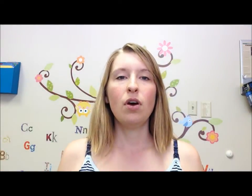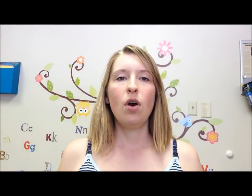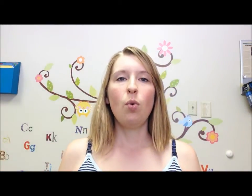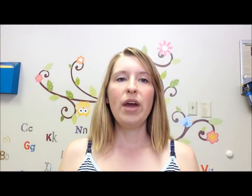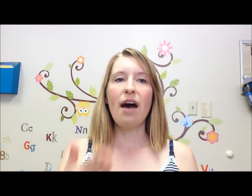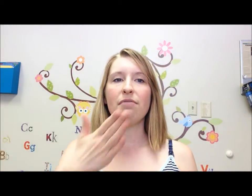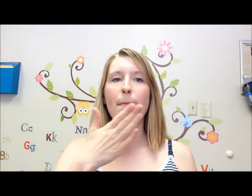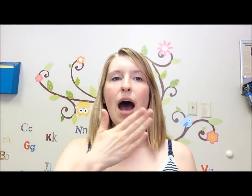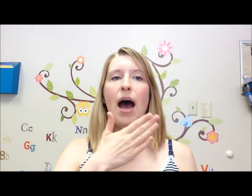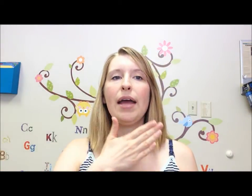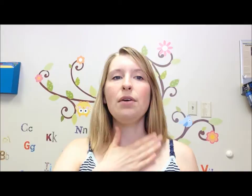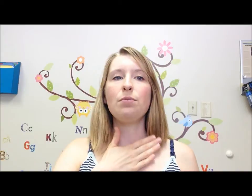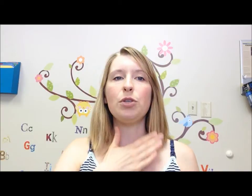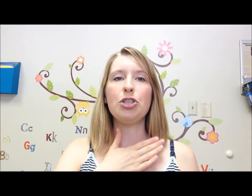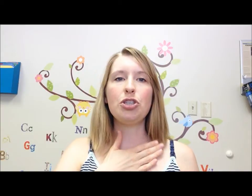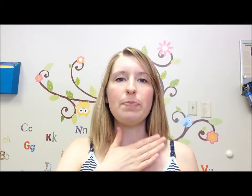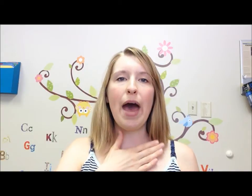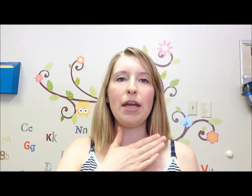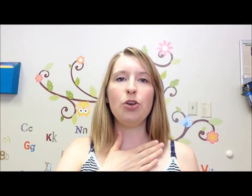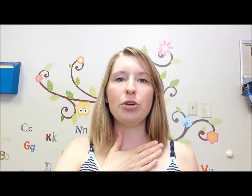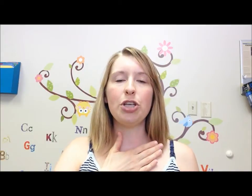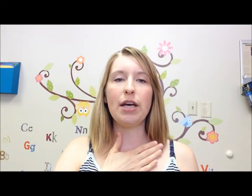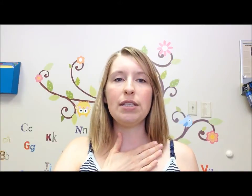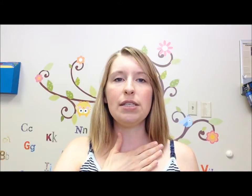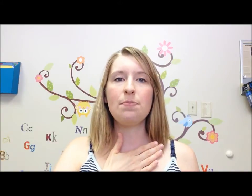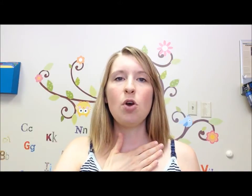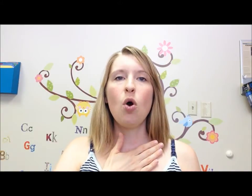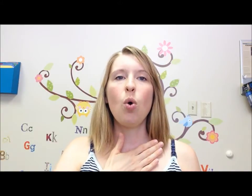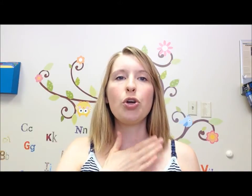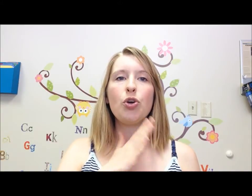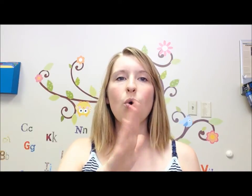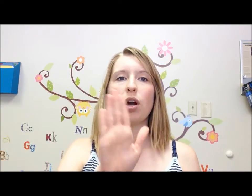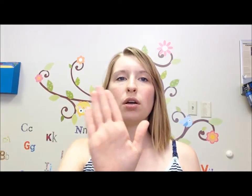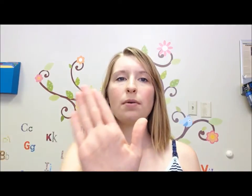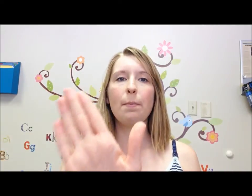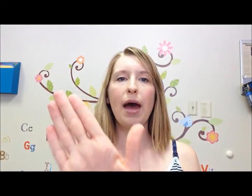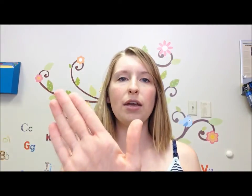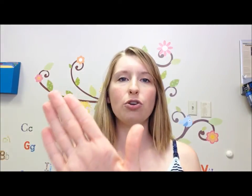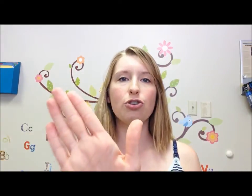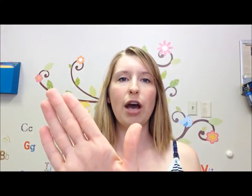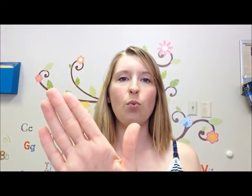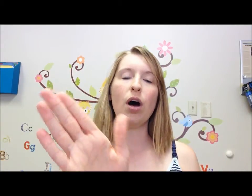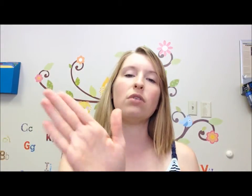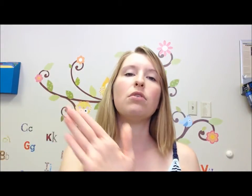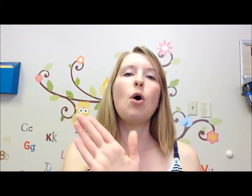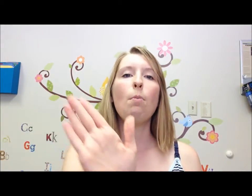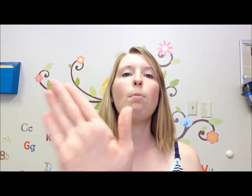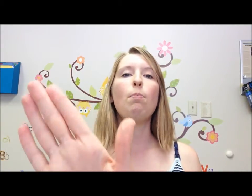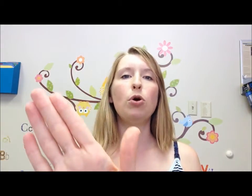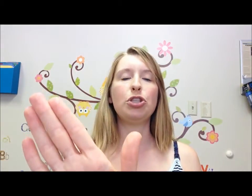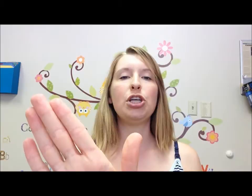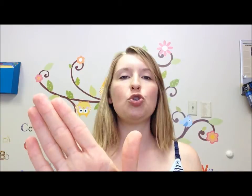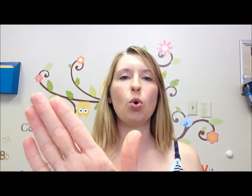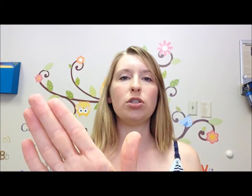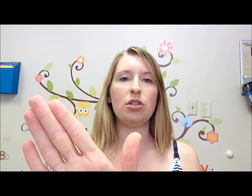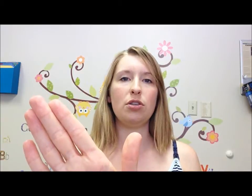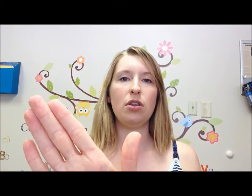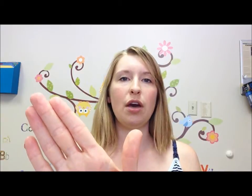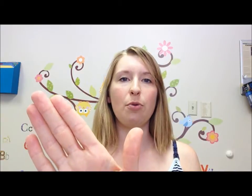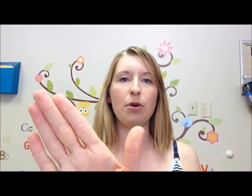We have my, which is just patting your chest, or your, patting your child, well, motioning towards the other person